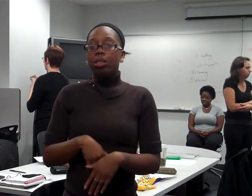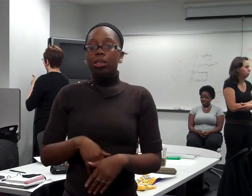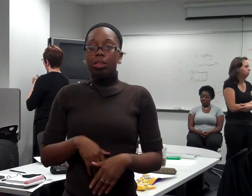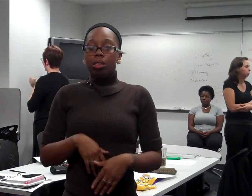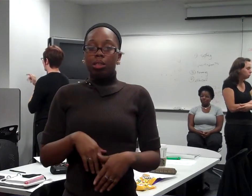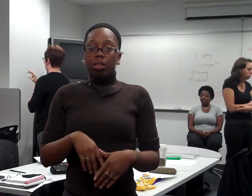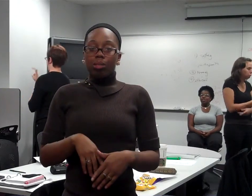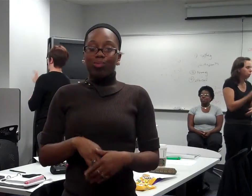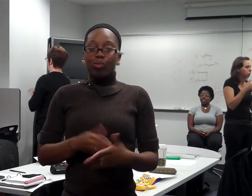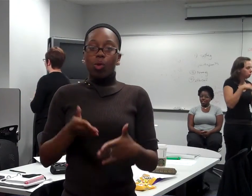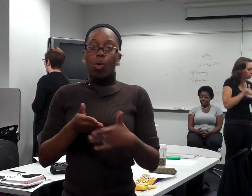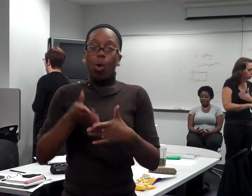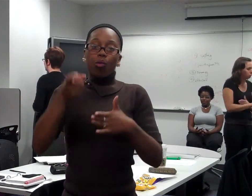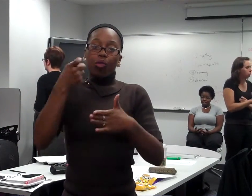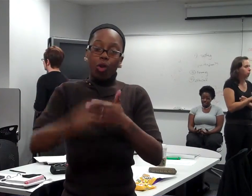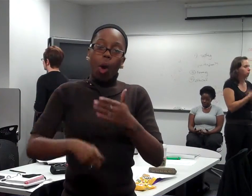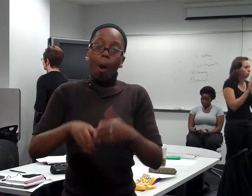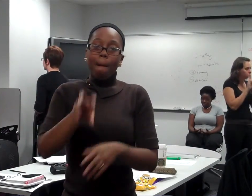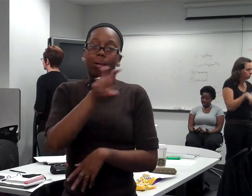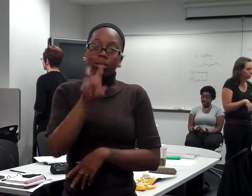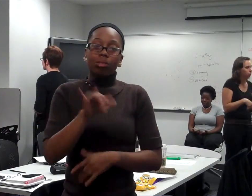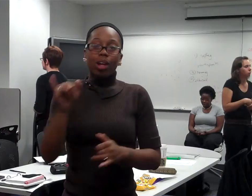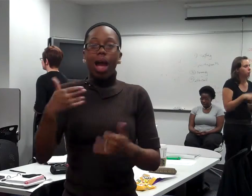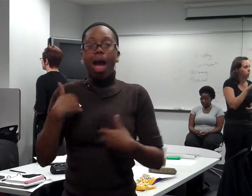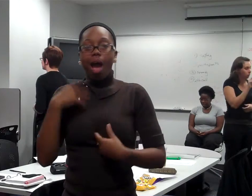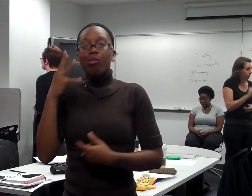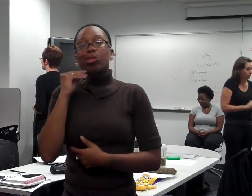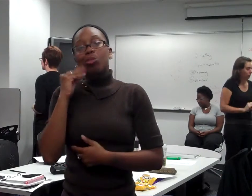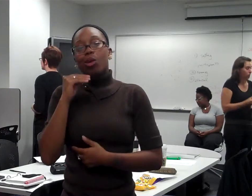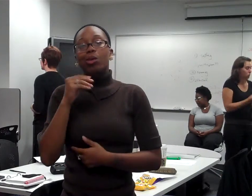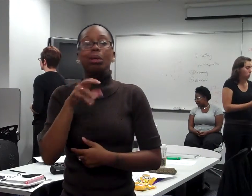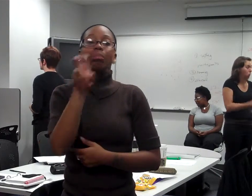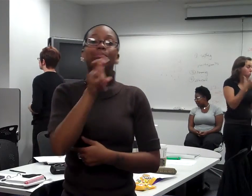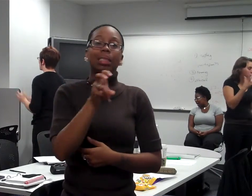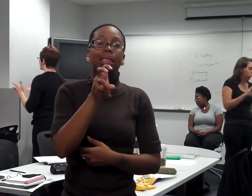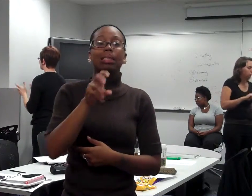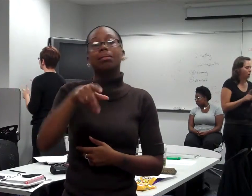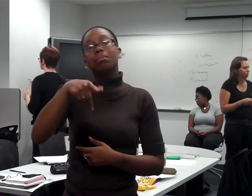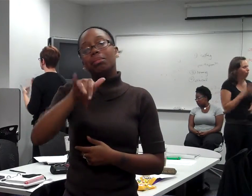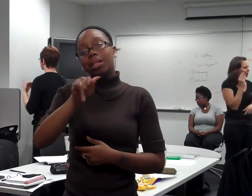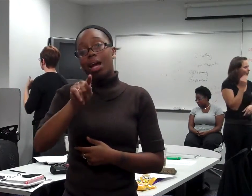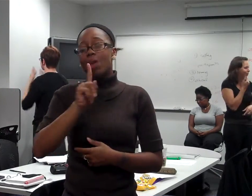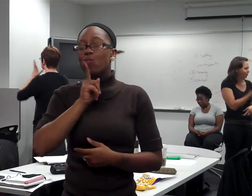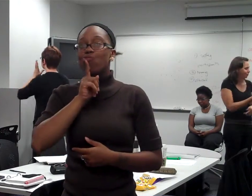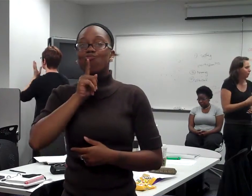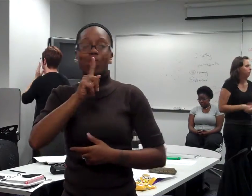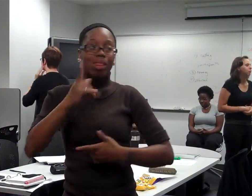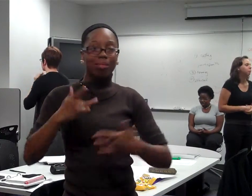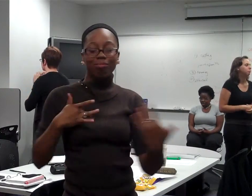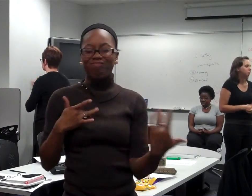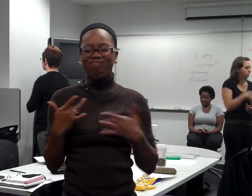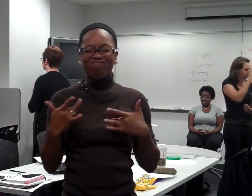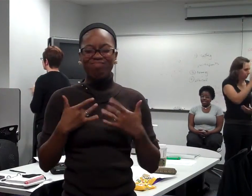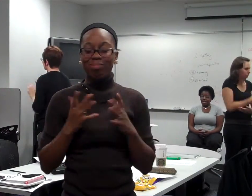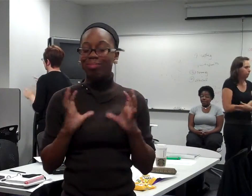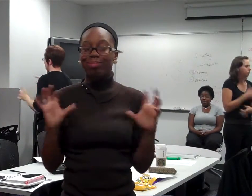pizza so that he could have the experience of Pizza Planet. He was absolutely thrilled. That same